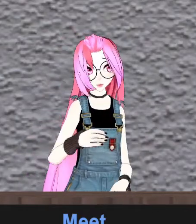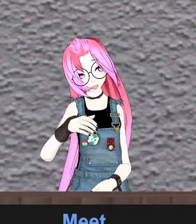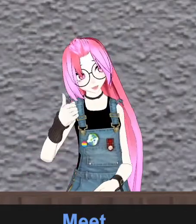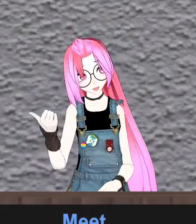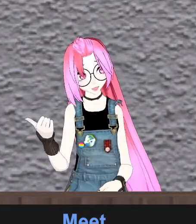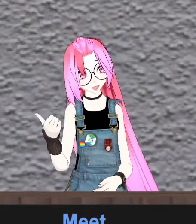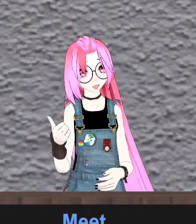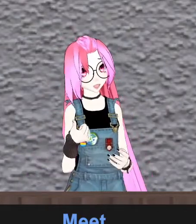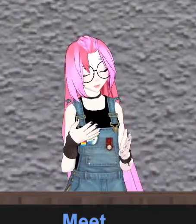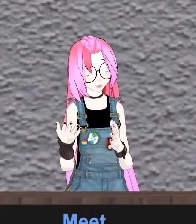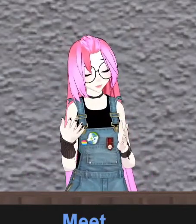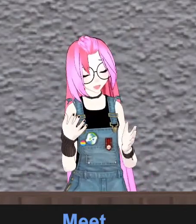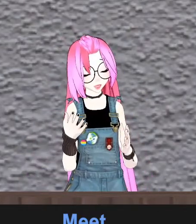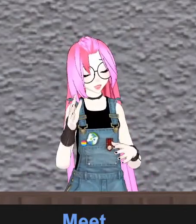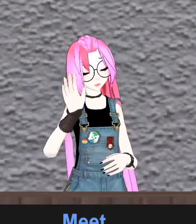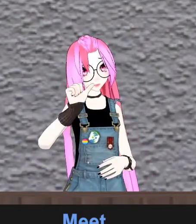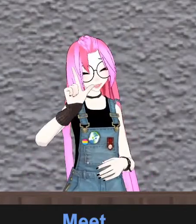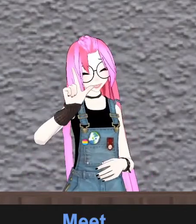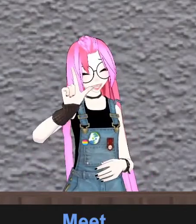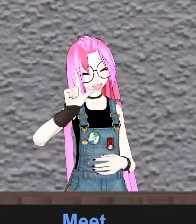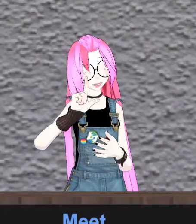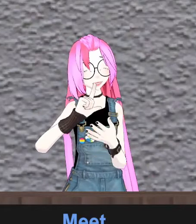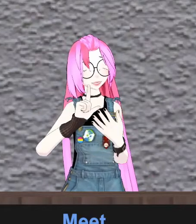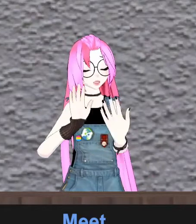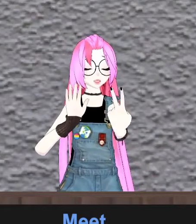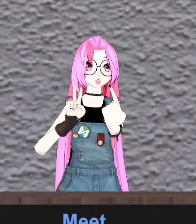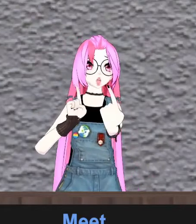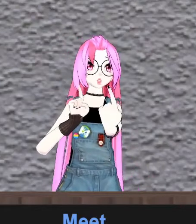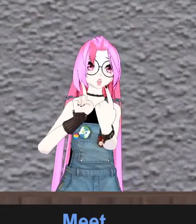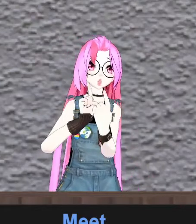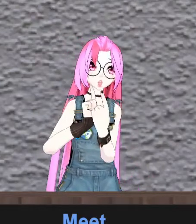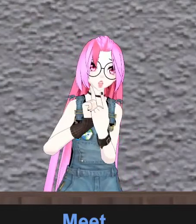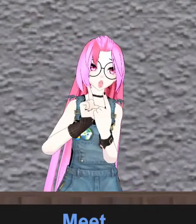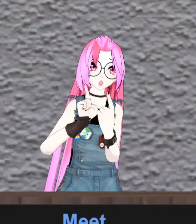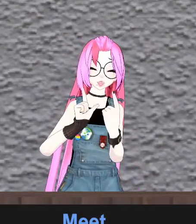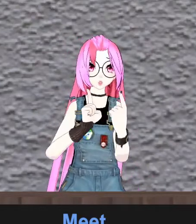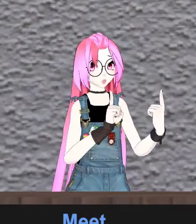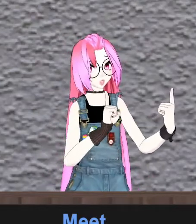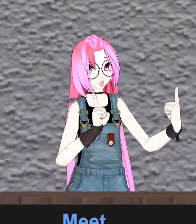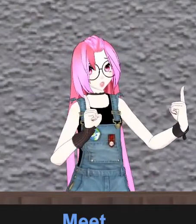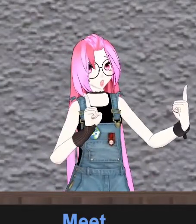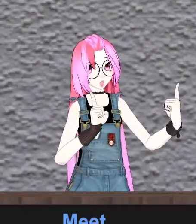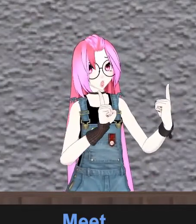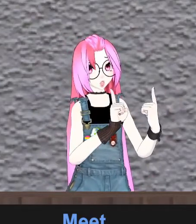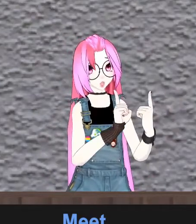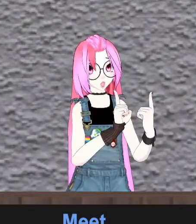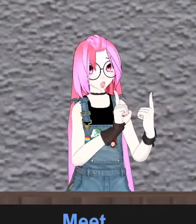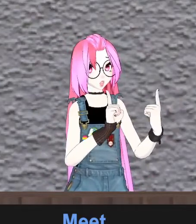another version that's going to be used is it's called directional. So instead of using the pronoun of you,